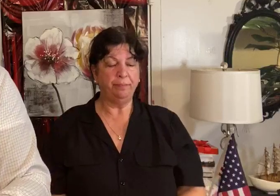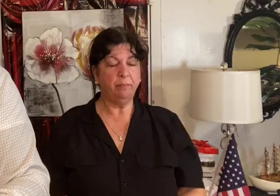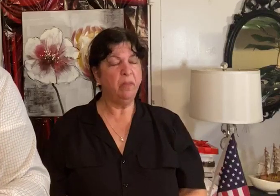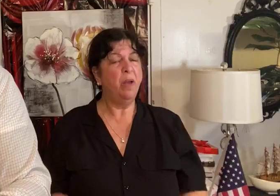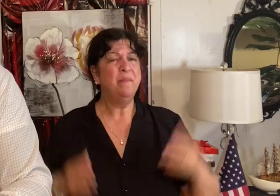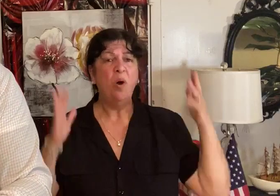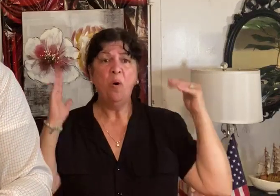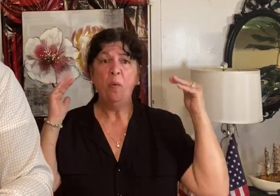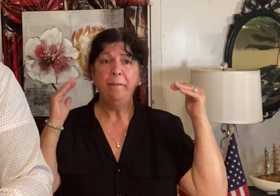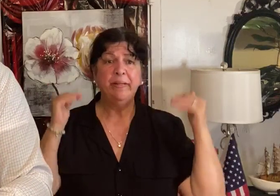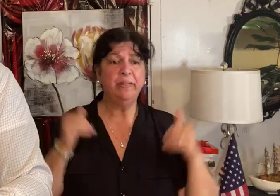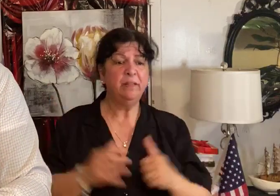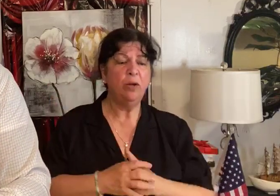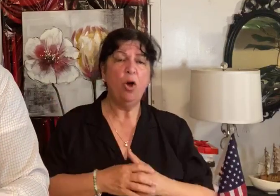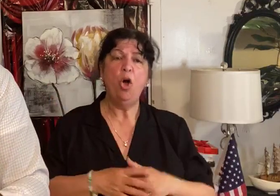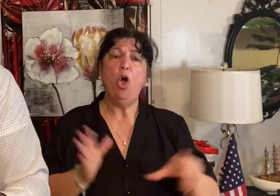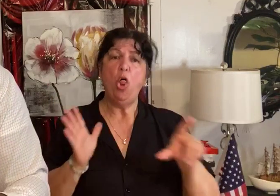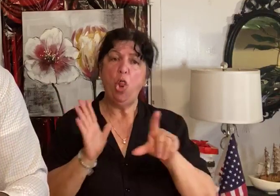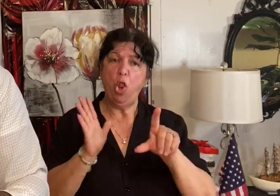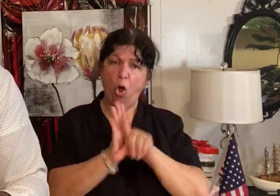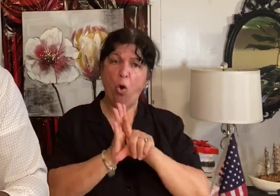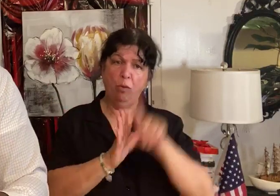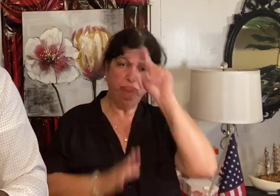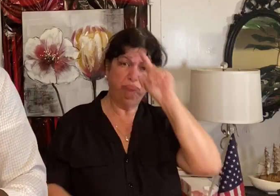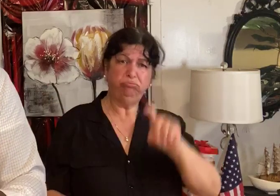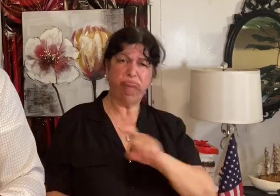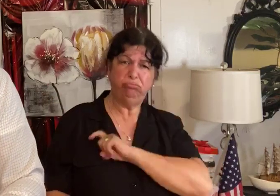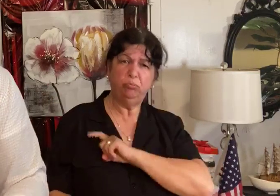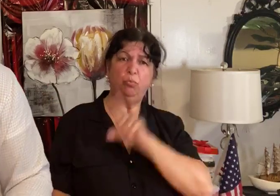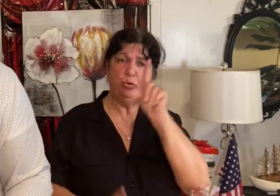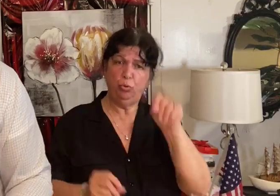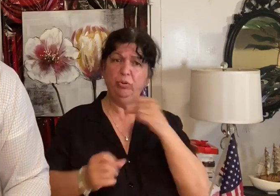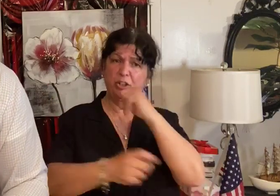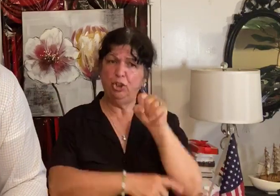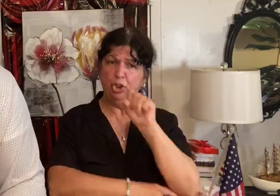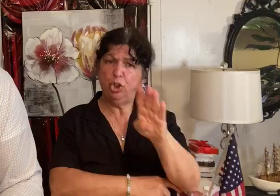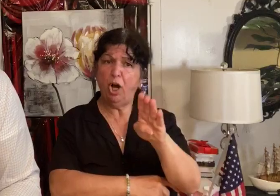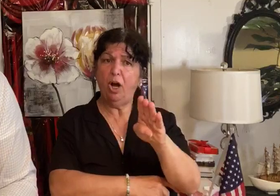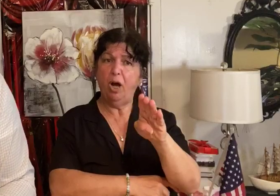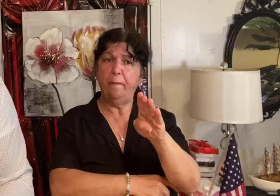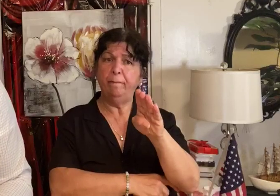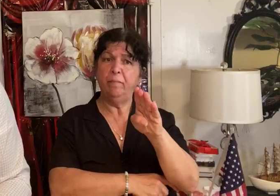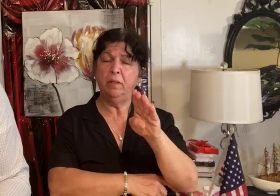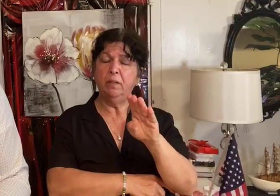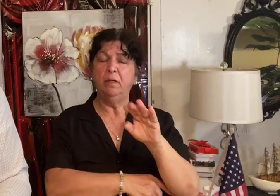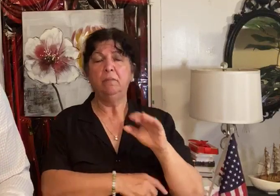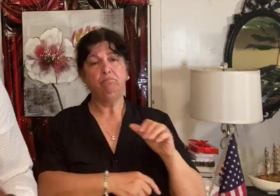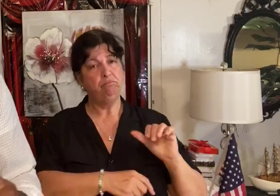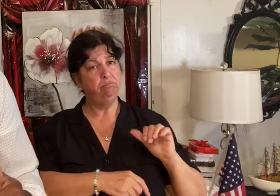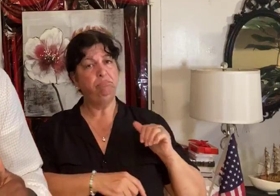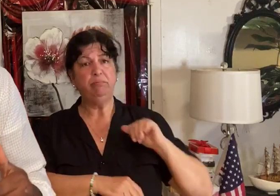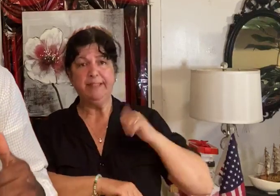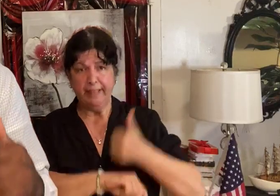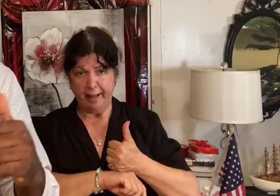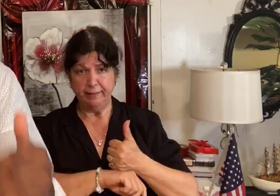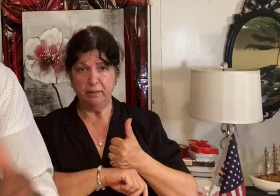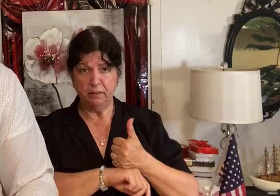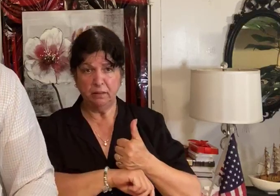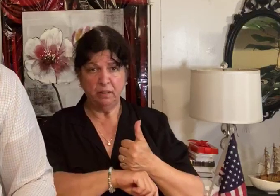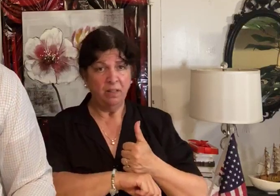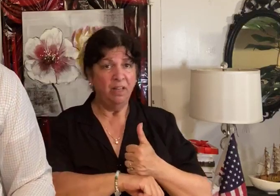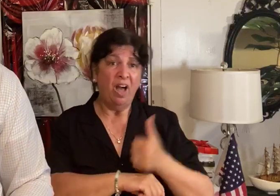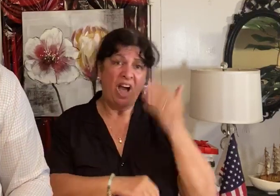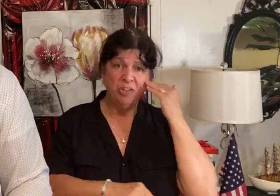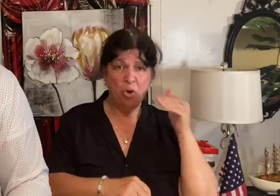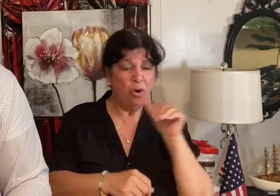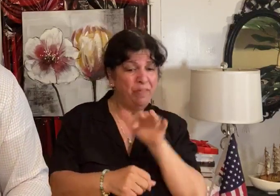I'm hoping that law enforcement would do their job, take their stand, even though they're